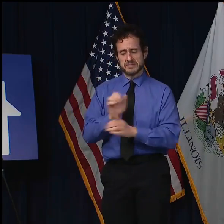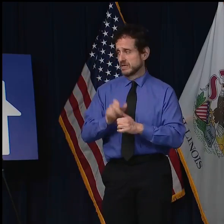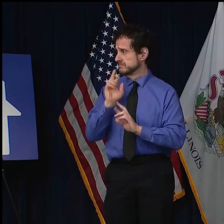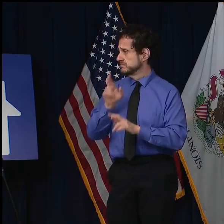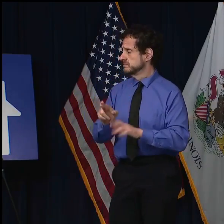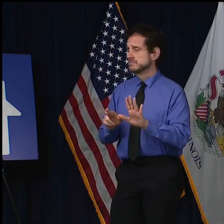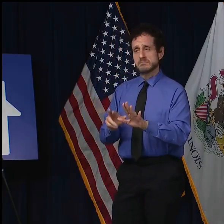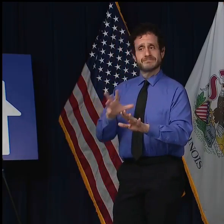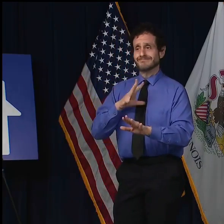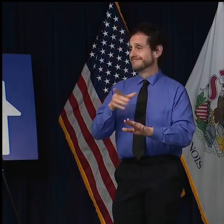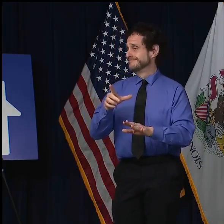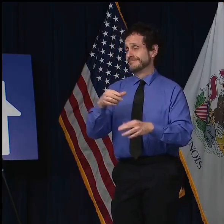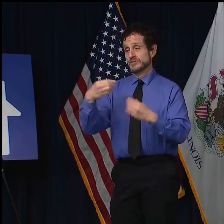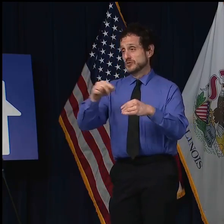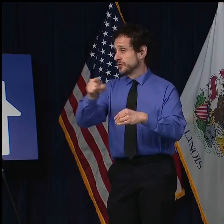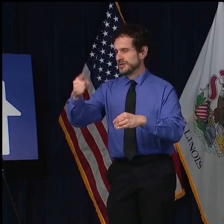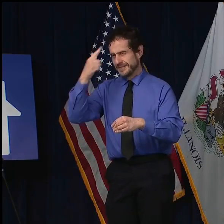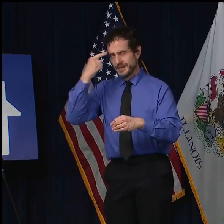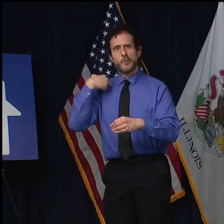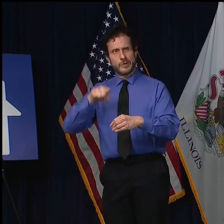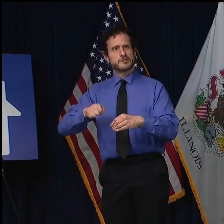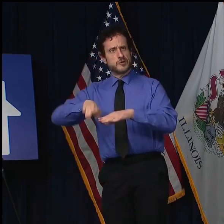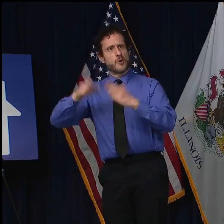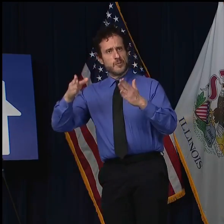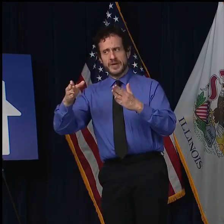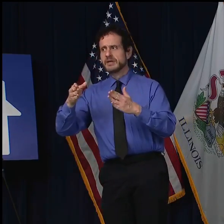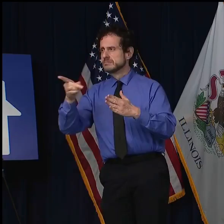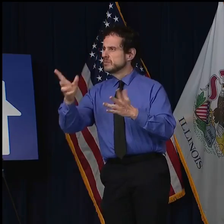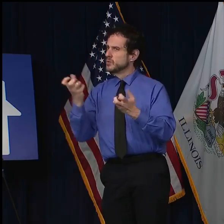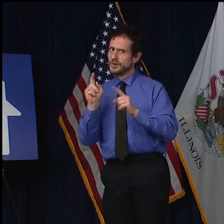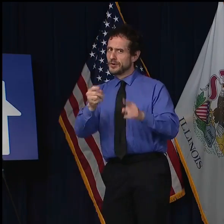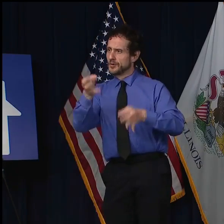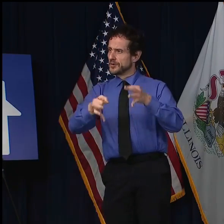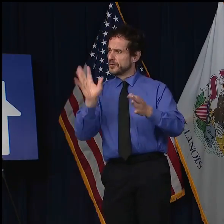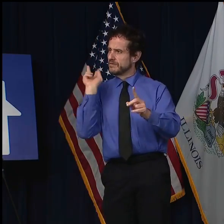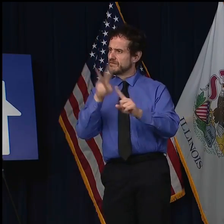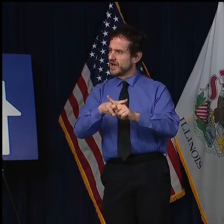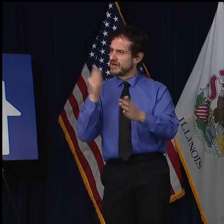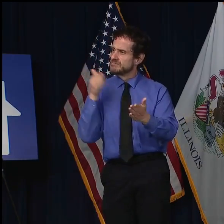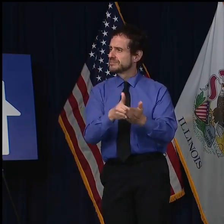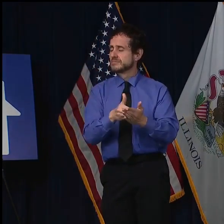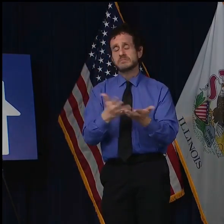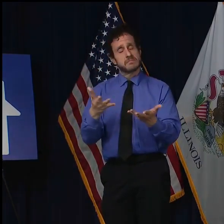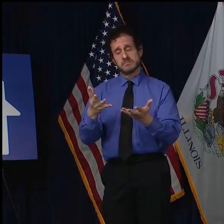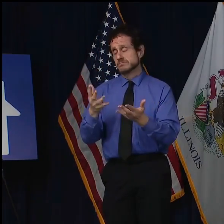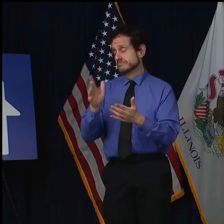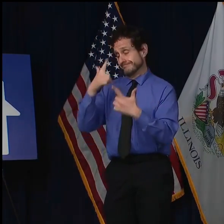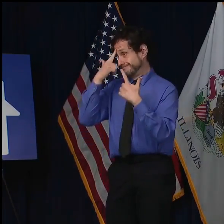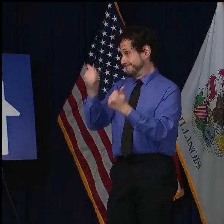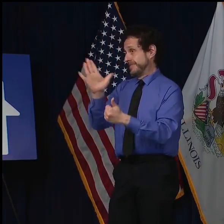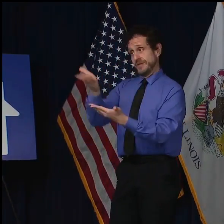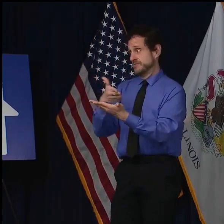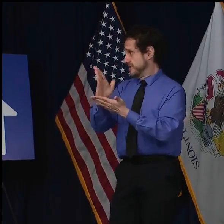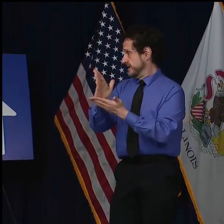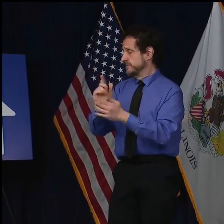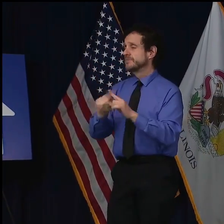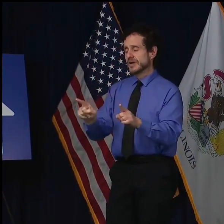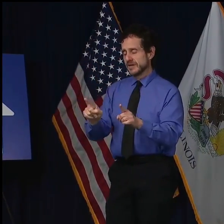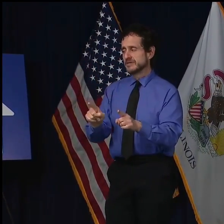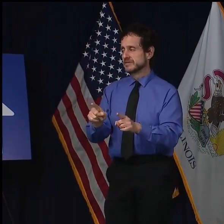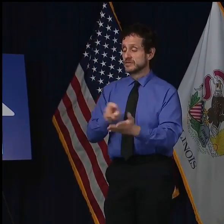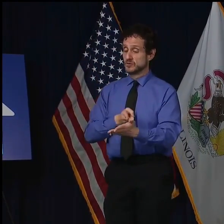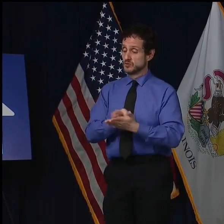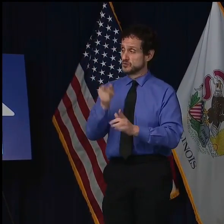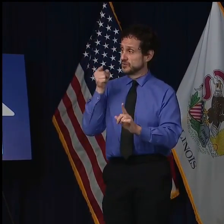Once again, everybody has a right to take a case to court to file a lawsuit, but the fact is that